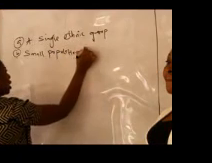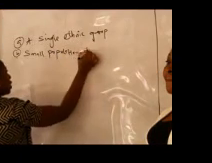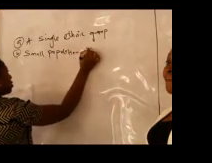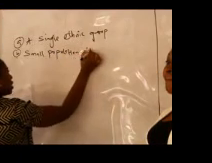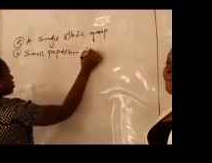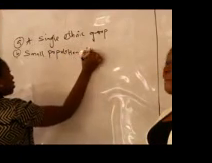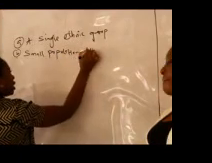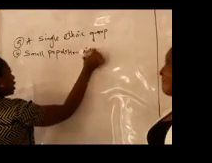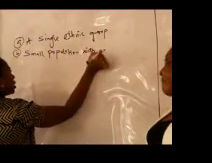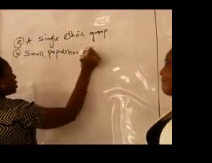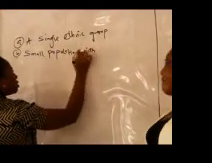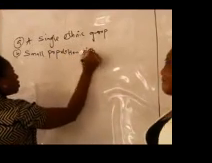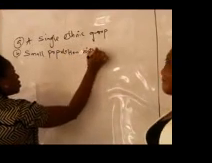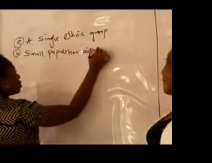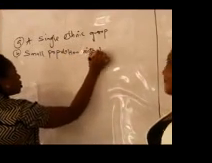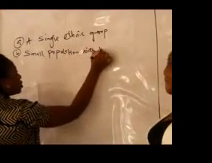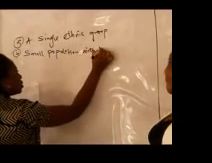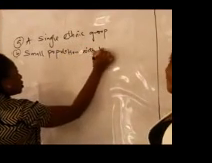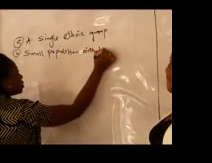with large expanse of land.